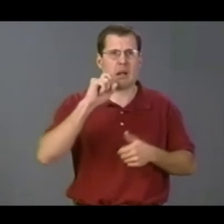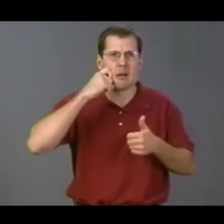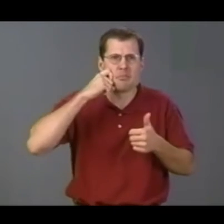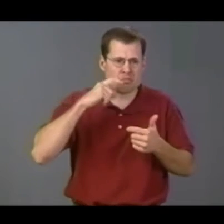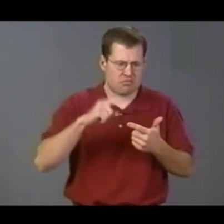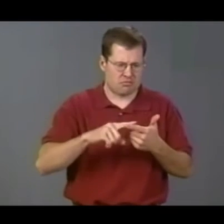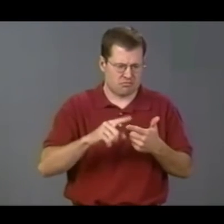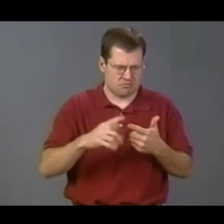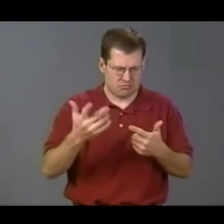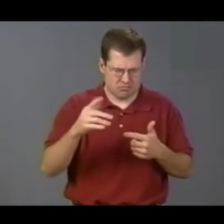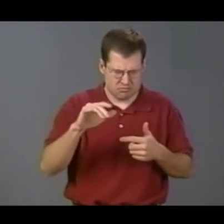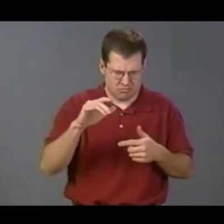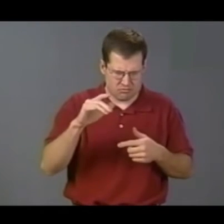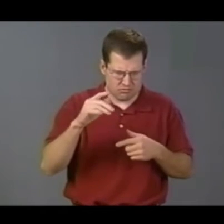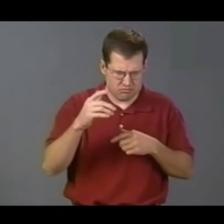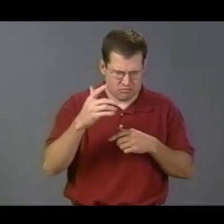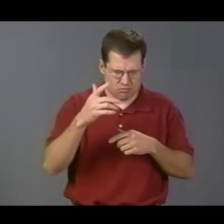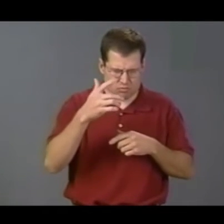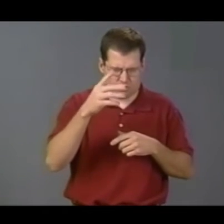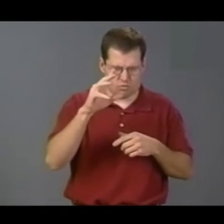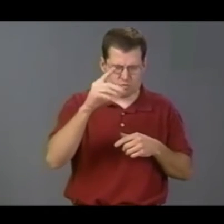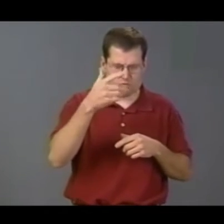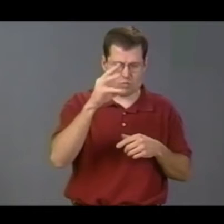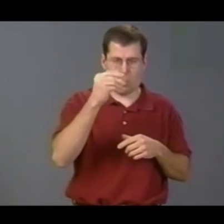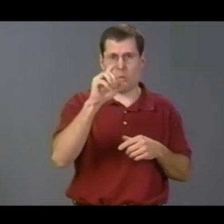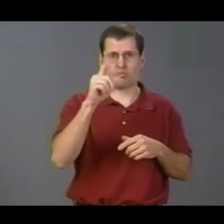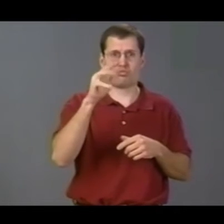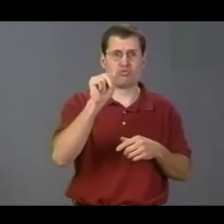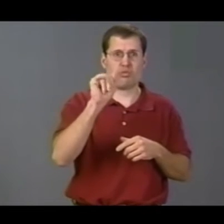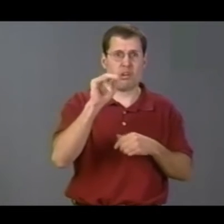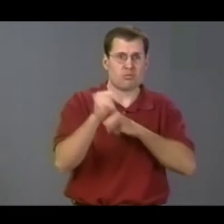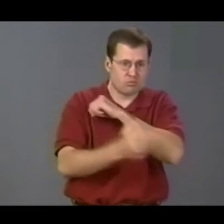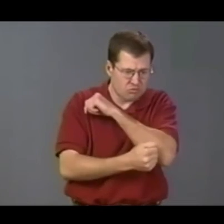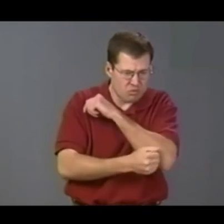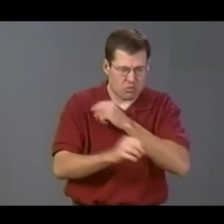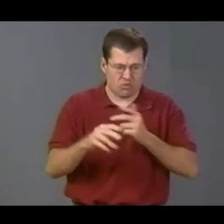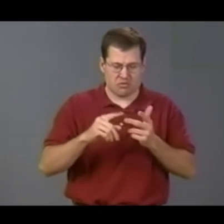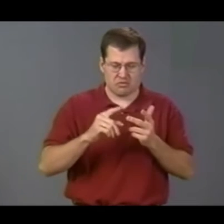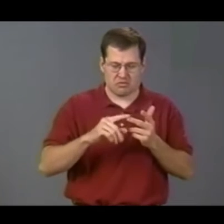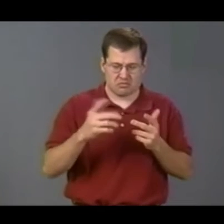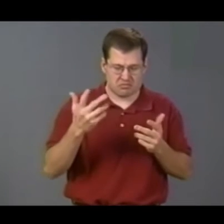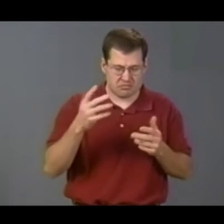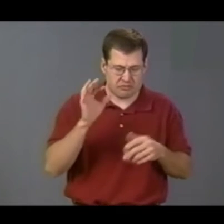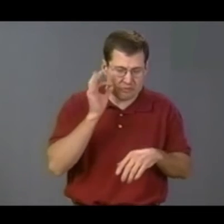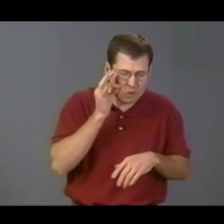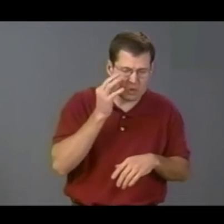exchange it out maybe for something like an apple or,